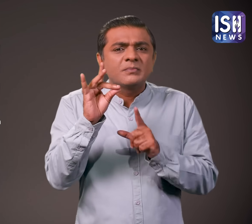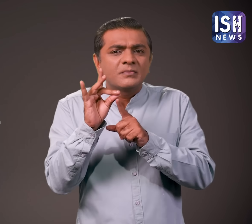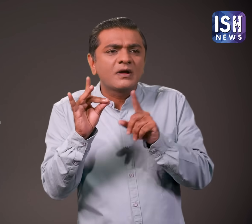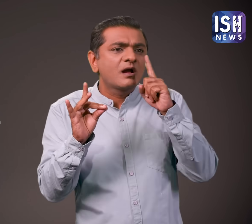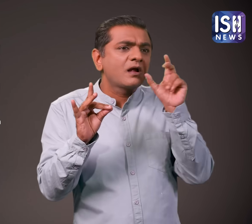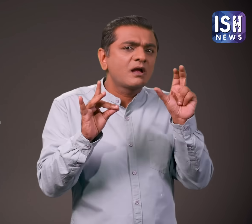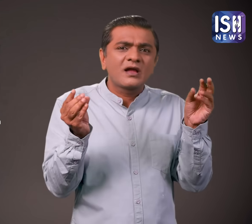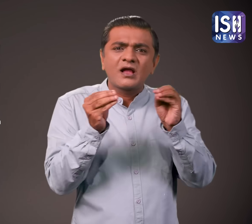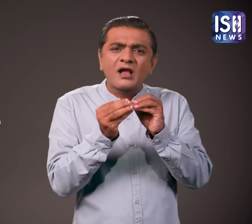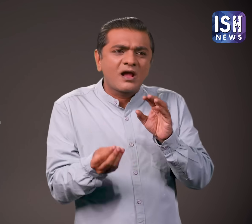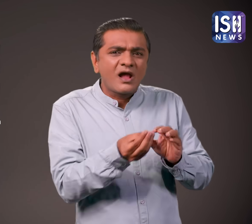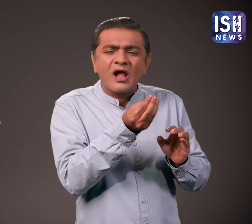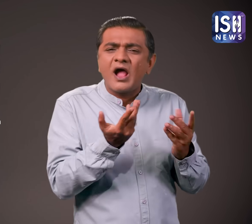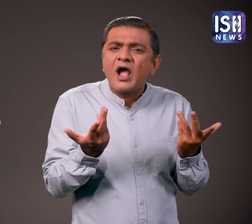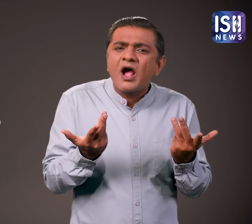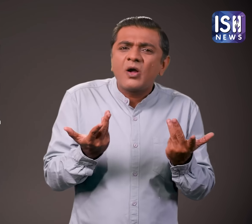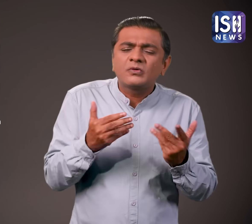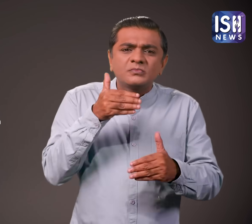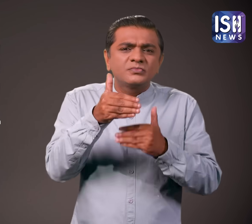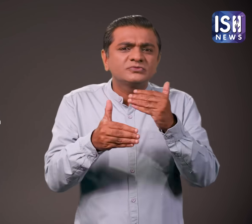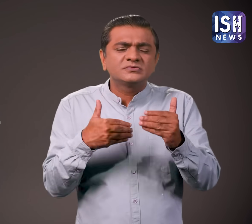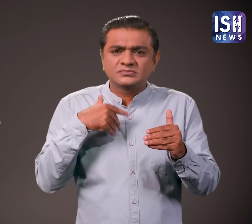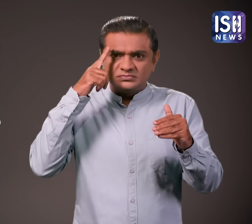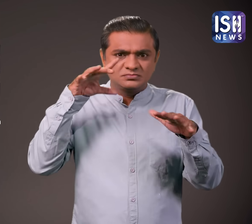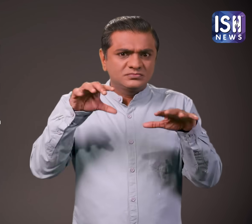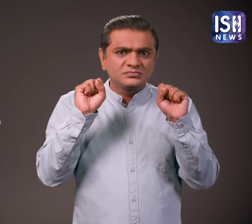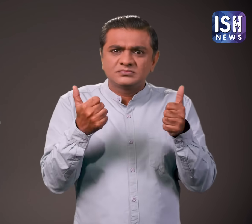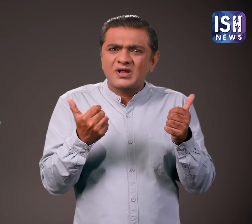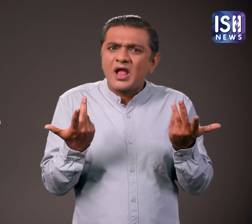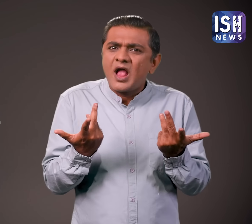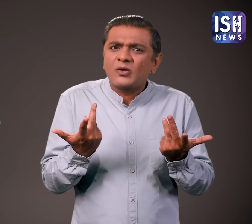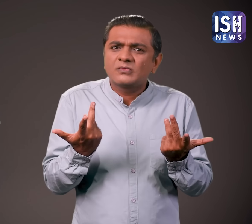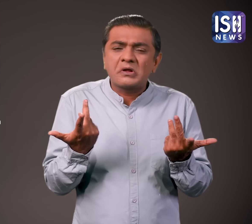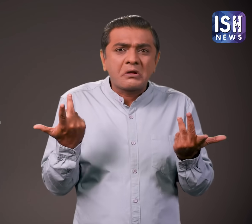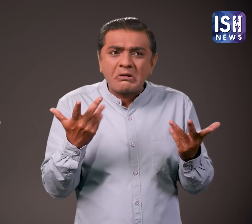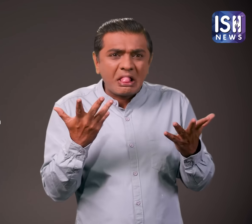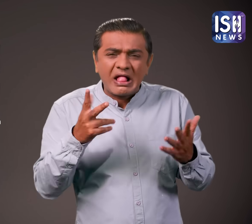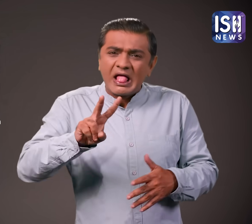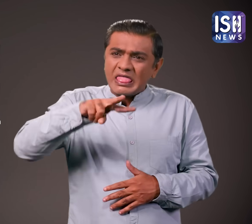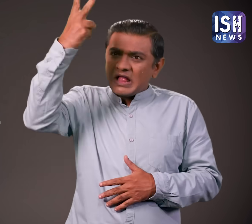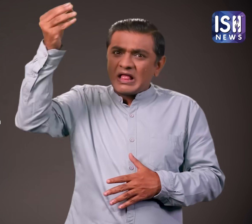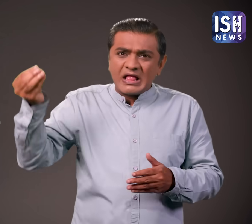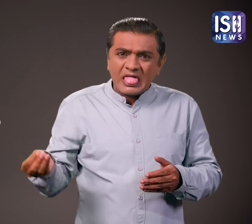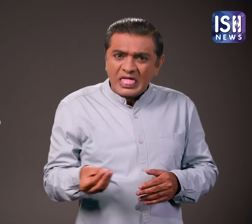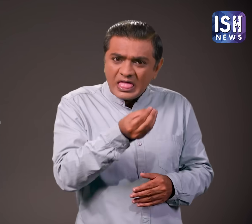The process is barely understandable. How is that possible? Will a different embryo be implanted?